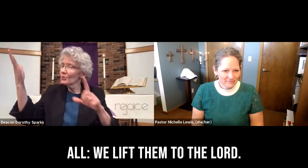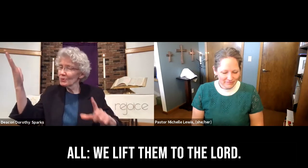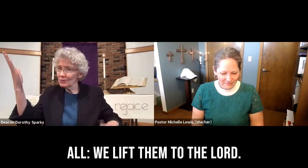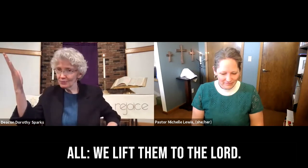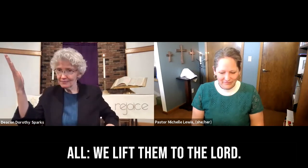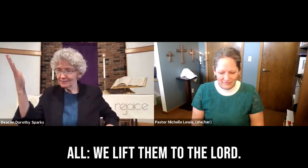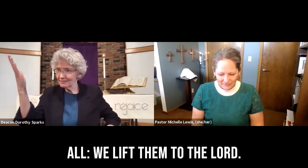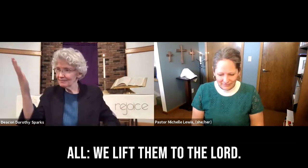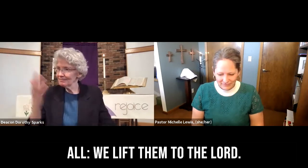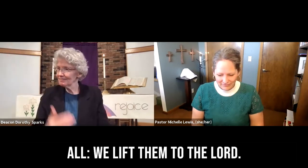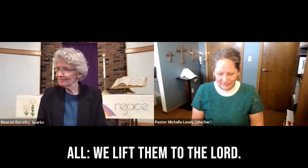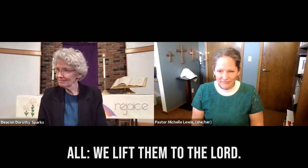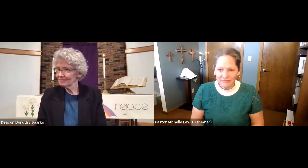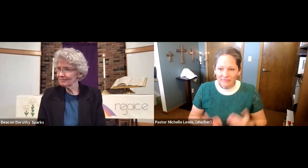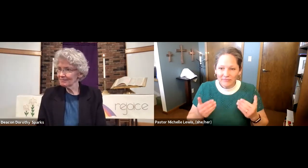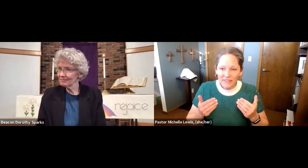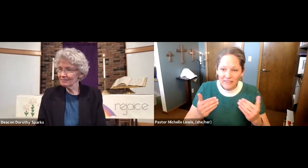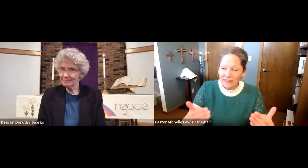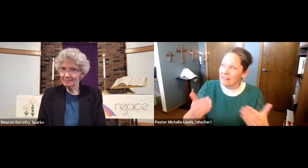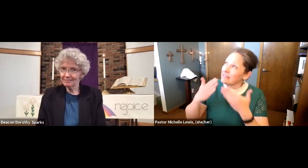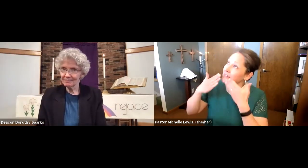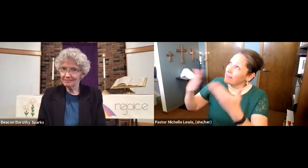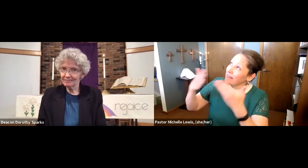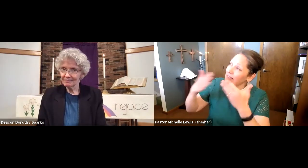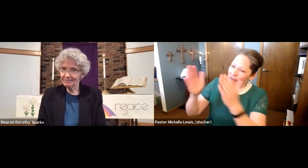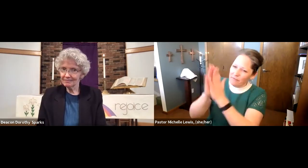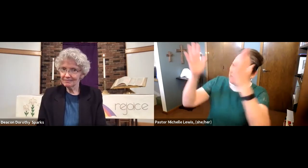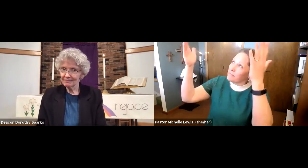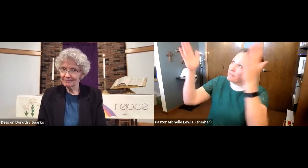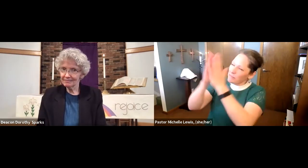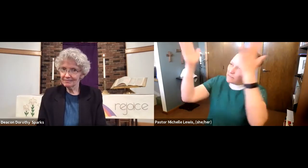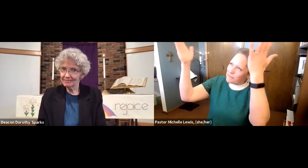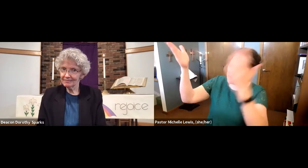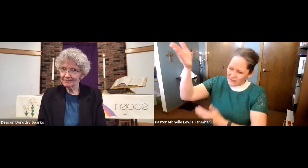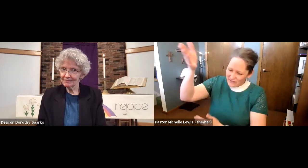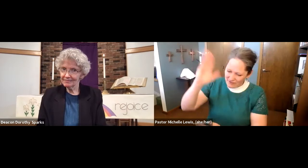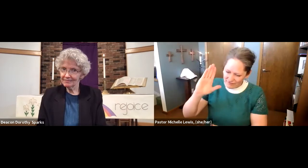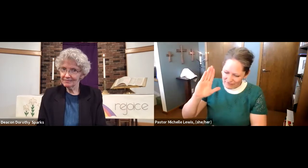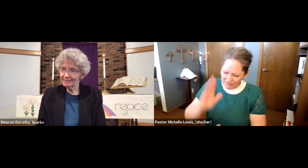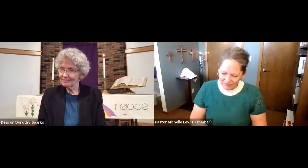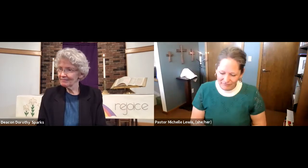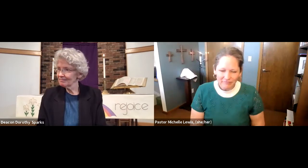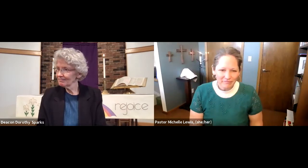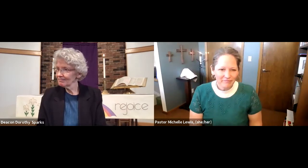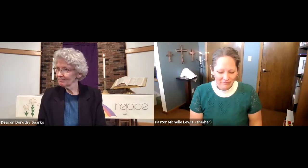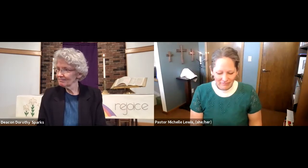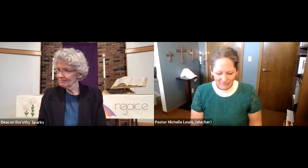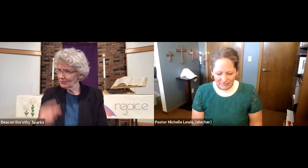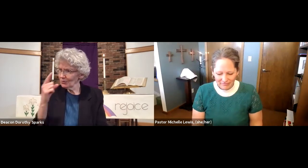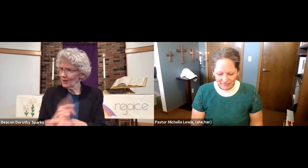We lift them to the Lord. Let us give thanks to the Lord our God.